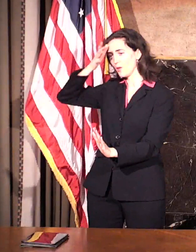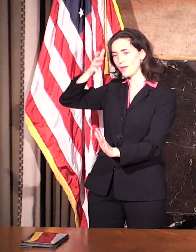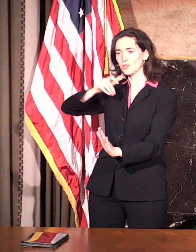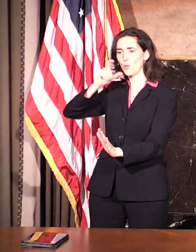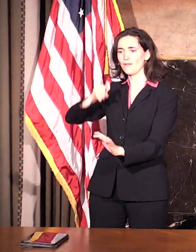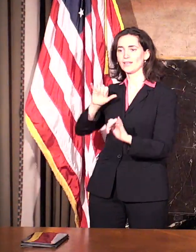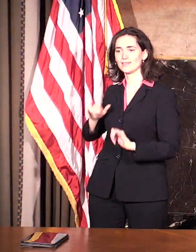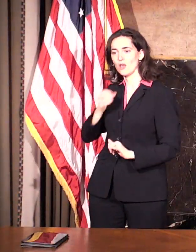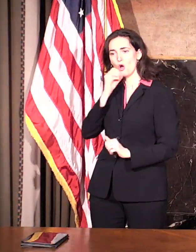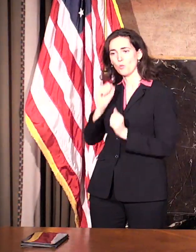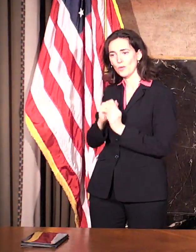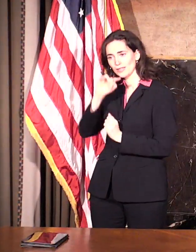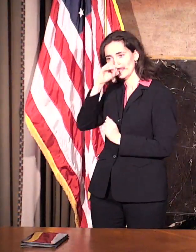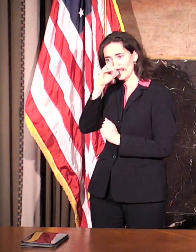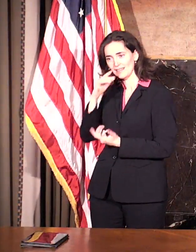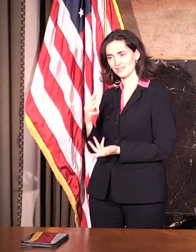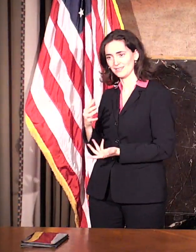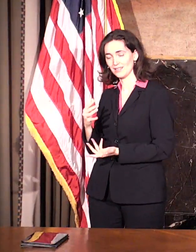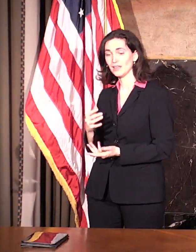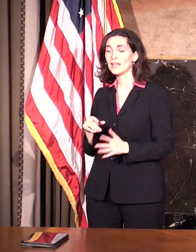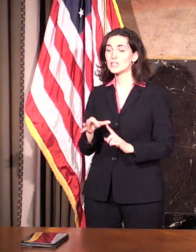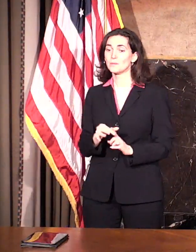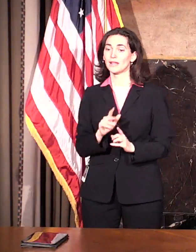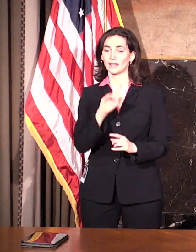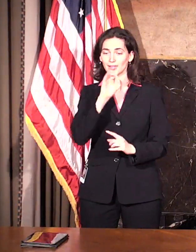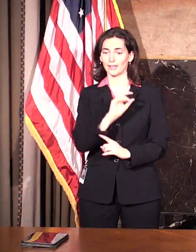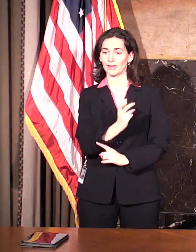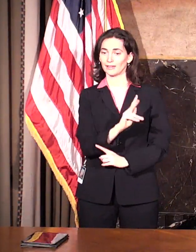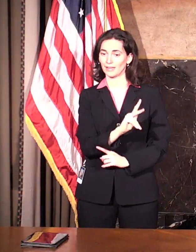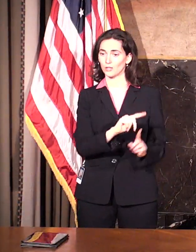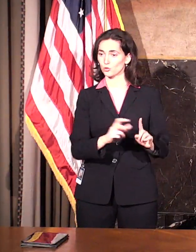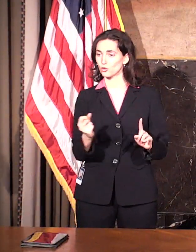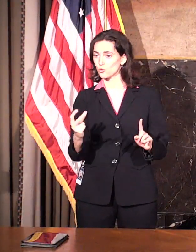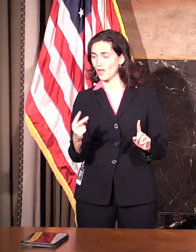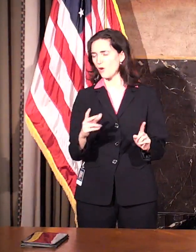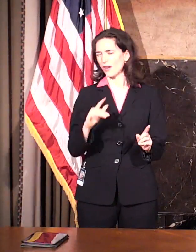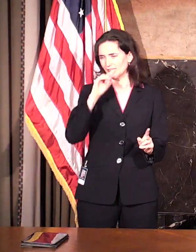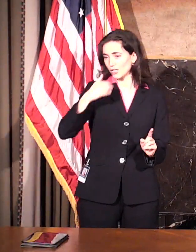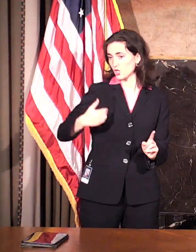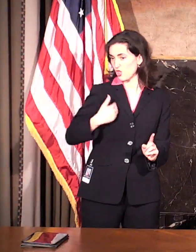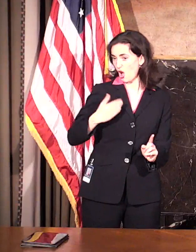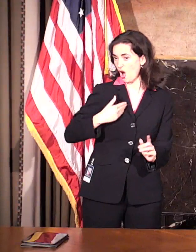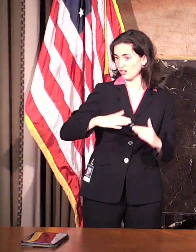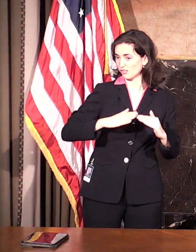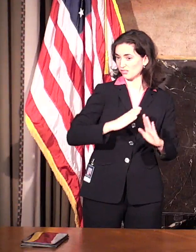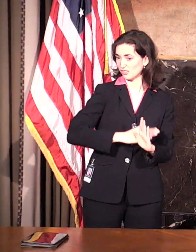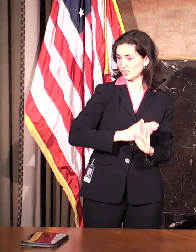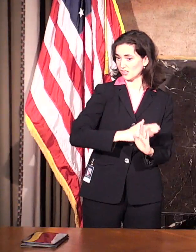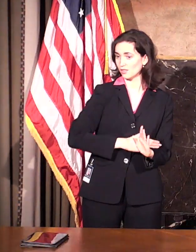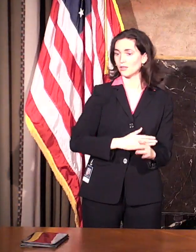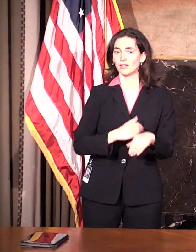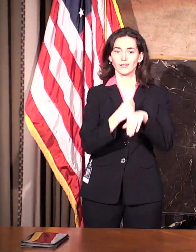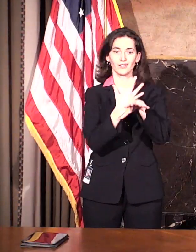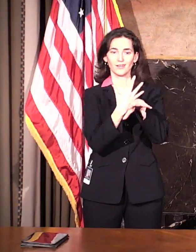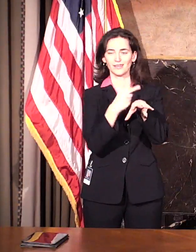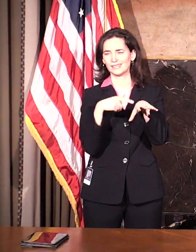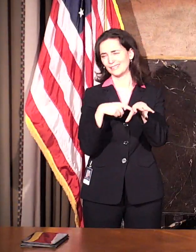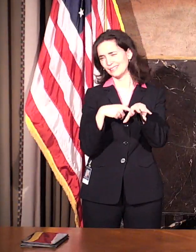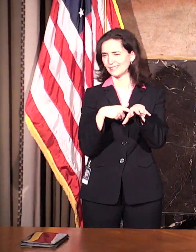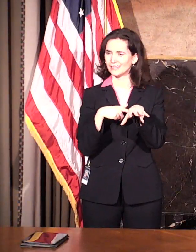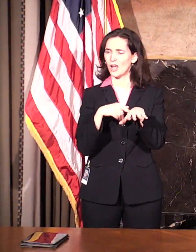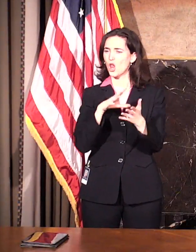kids, and especially K through 12 and in the lower grades. Distance learning is not